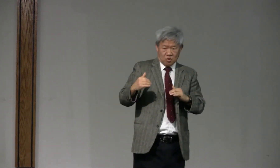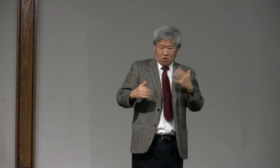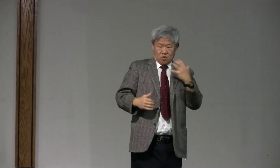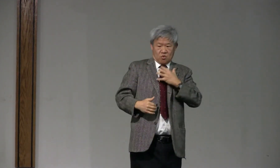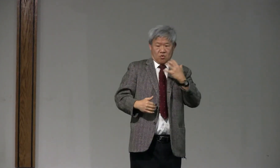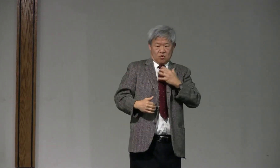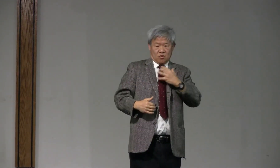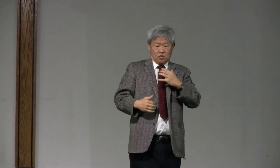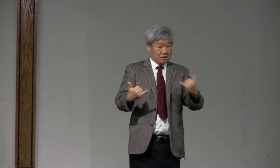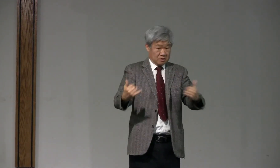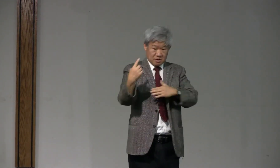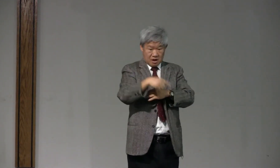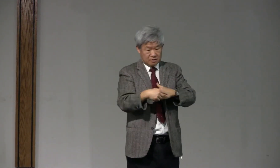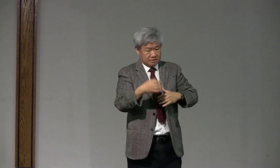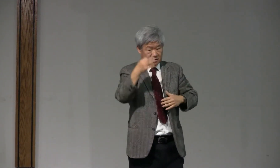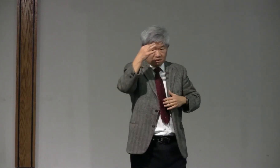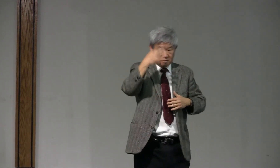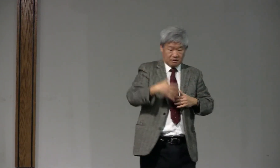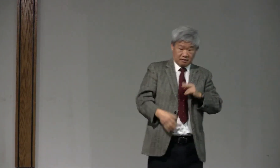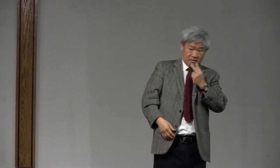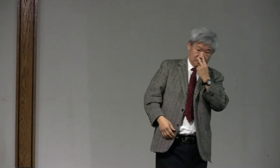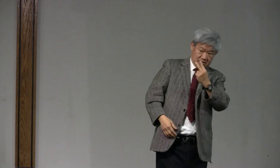He didn't want them to be more powerful than him.